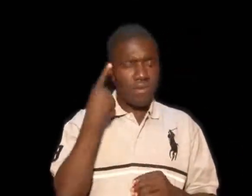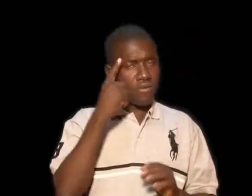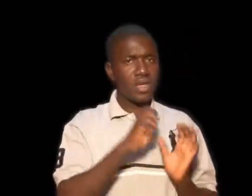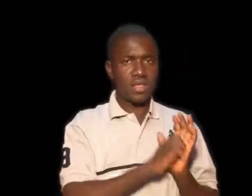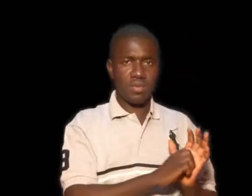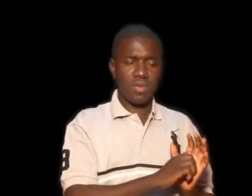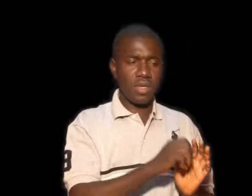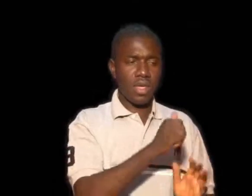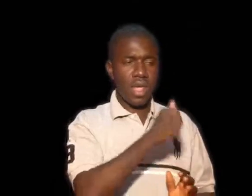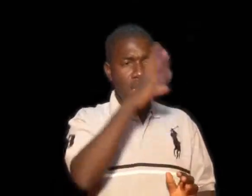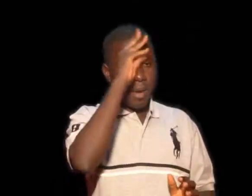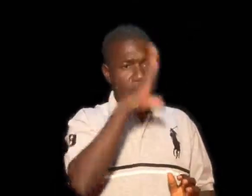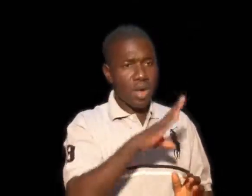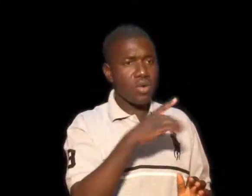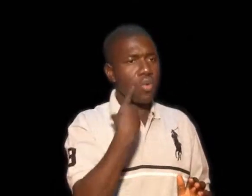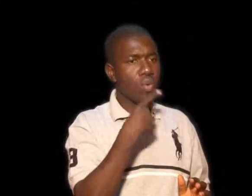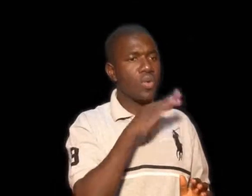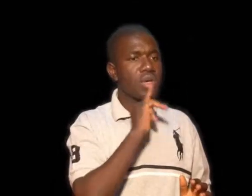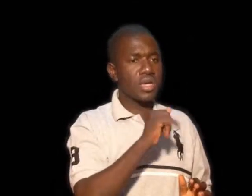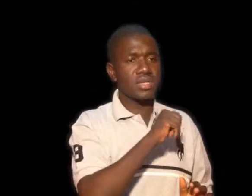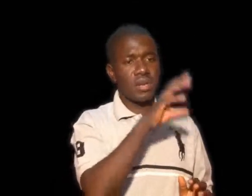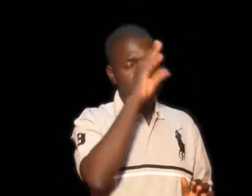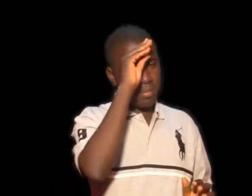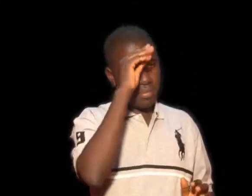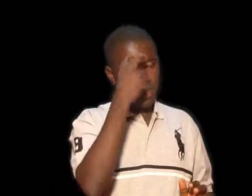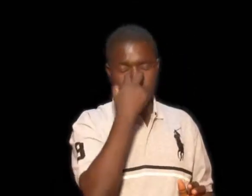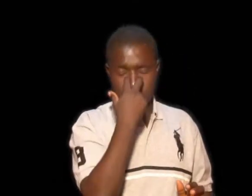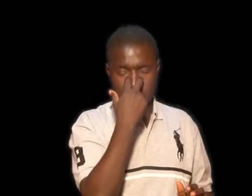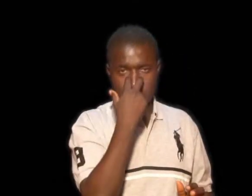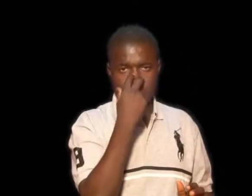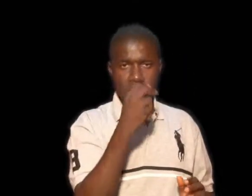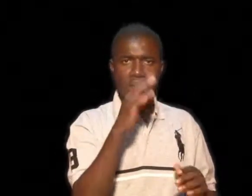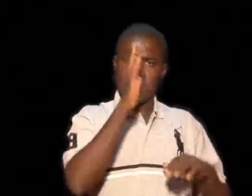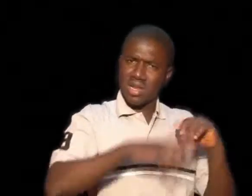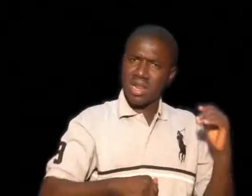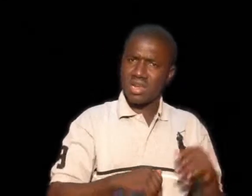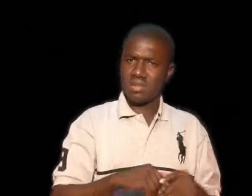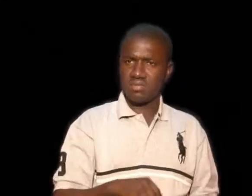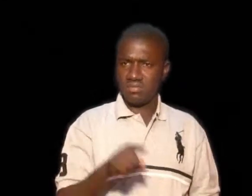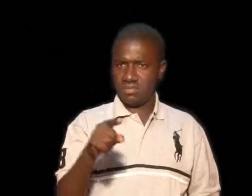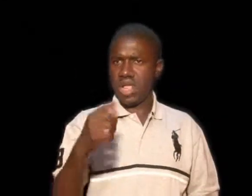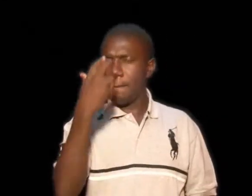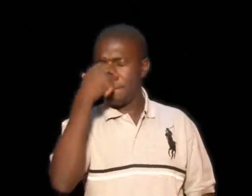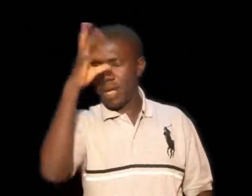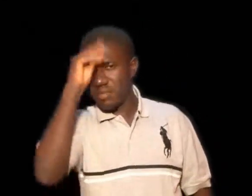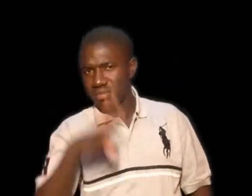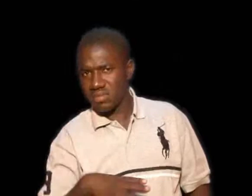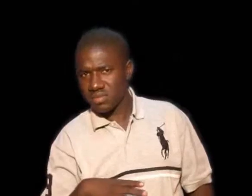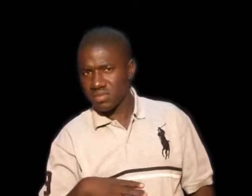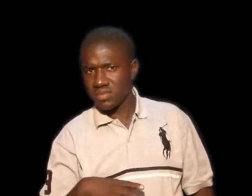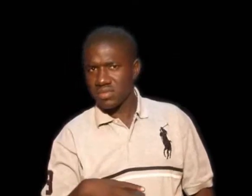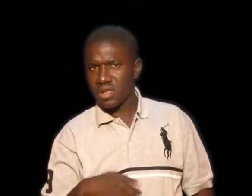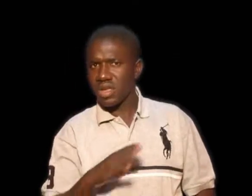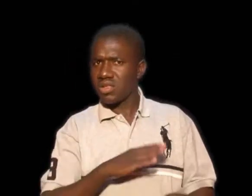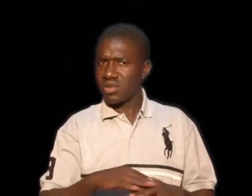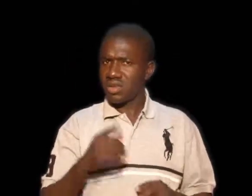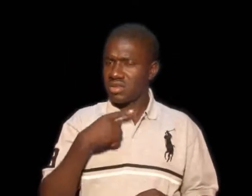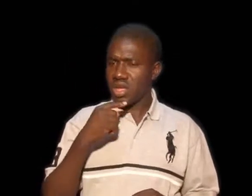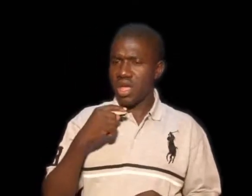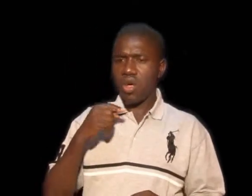example, say a man who is blind rather than a blind man, and a woman who uses a wheelchair instead of